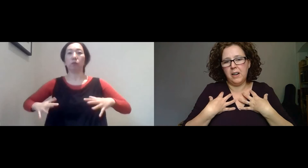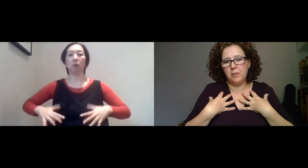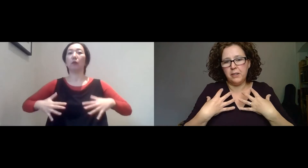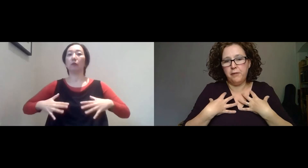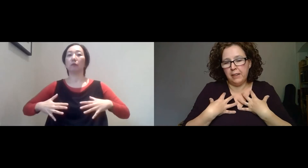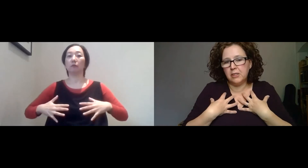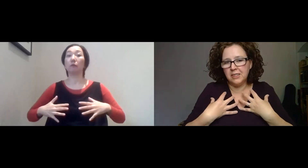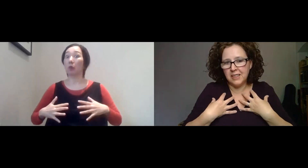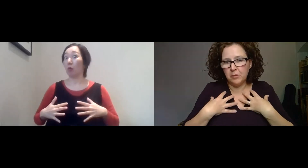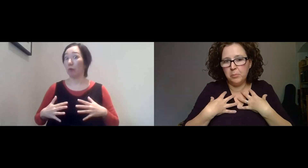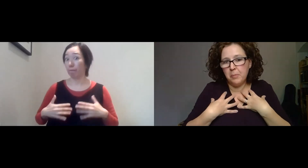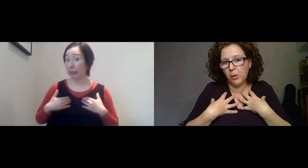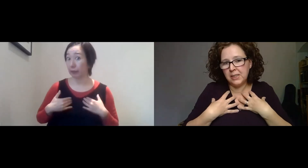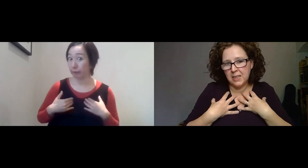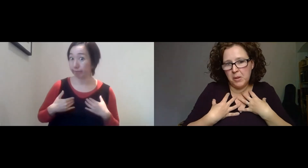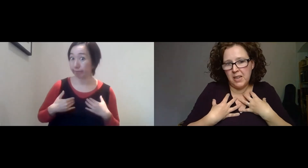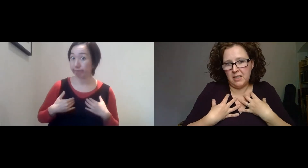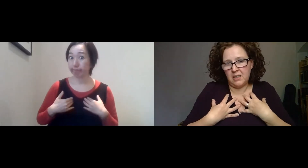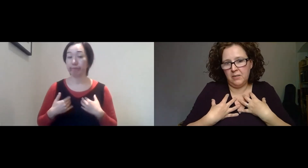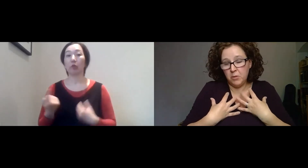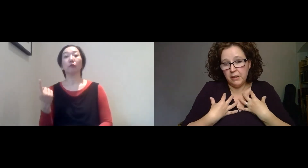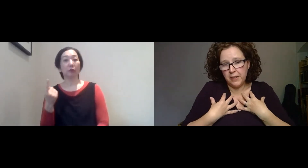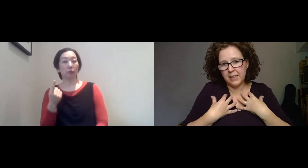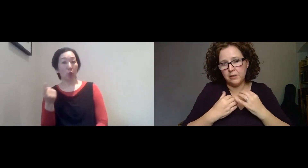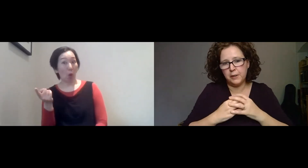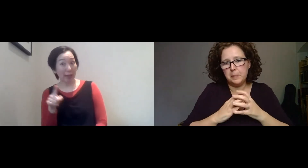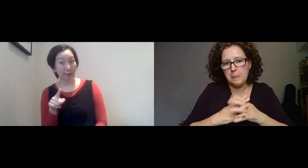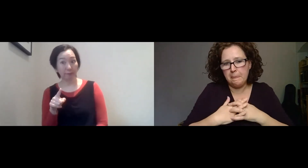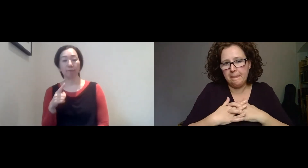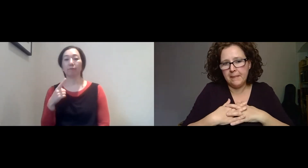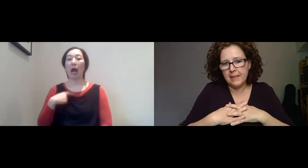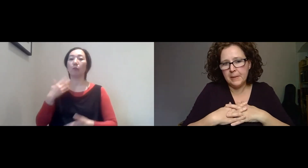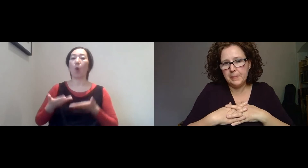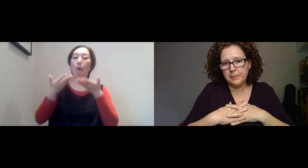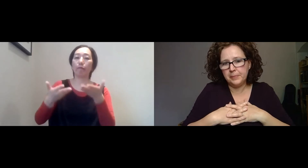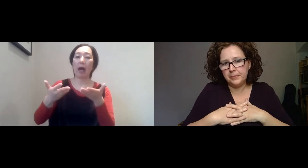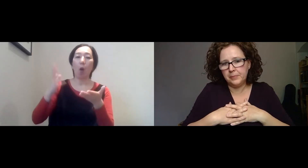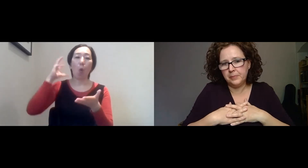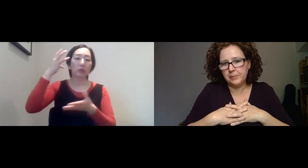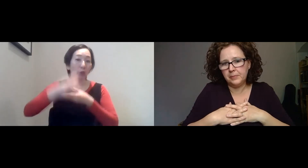from with a felt and embodied experience. It was very effective.